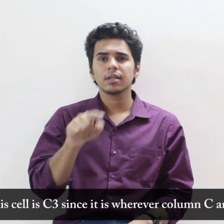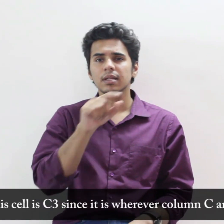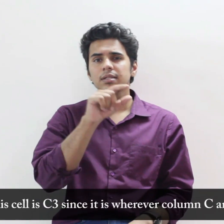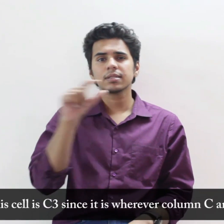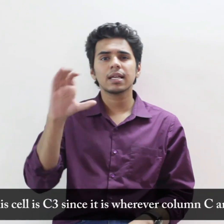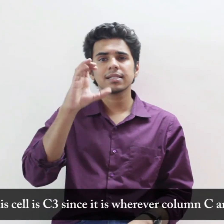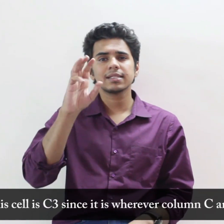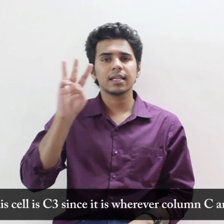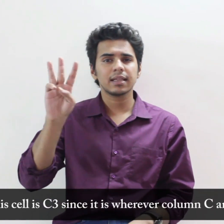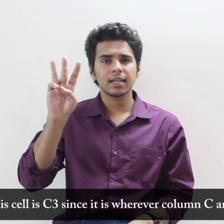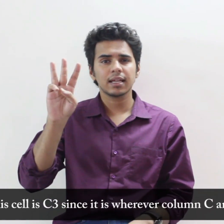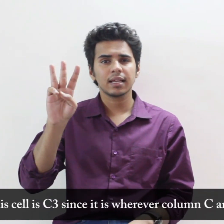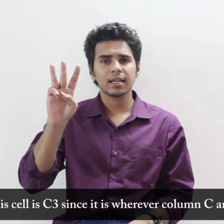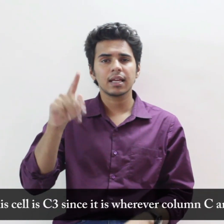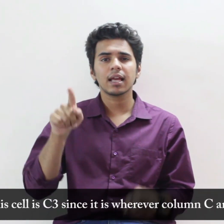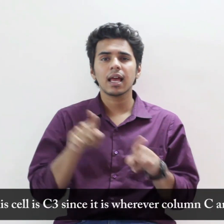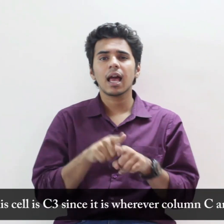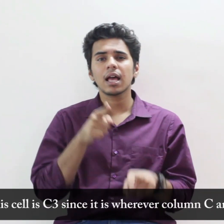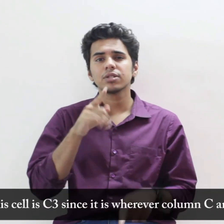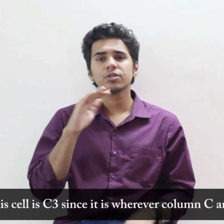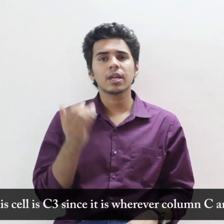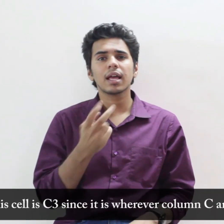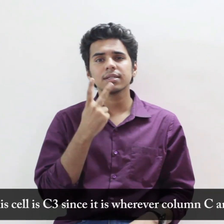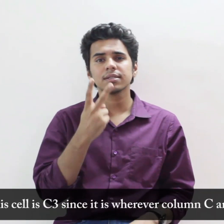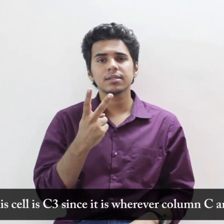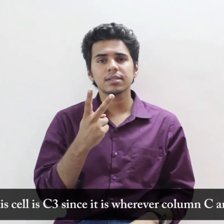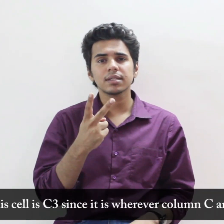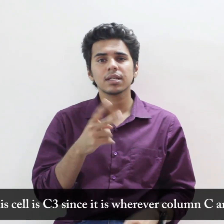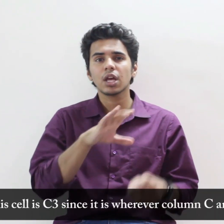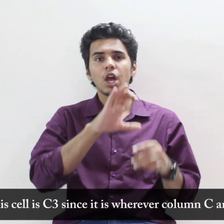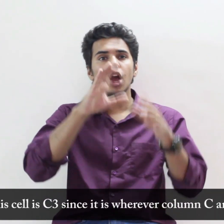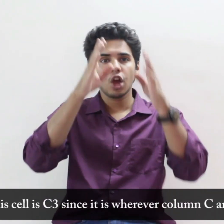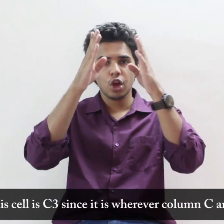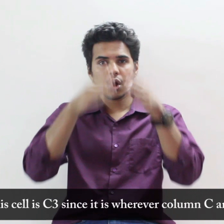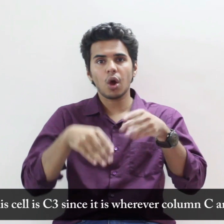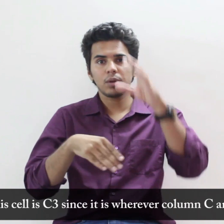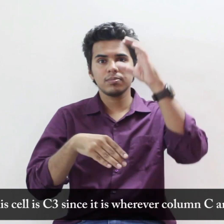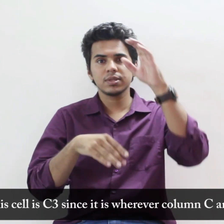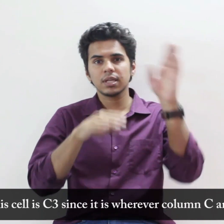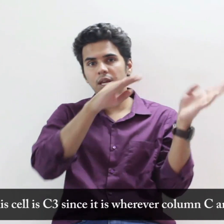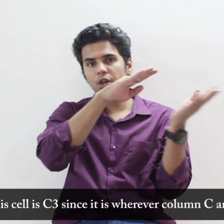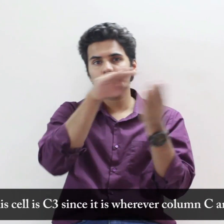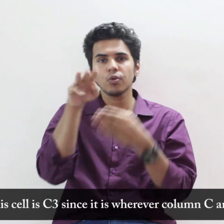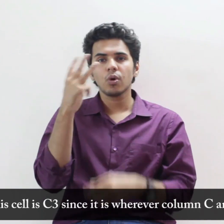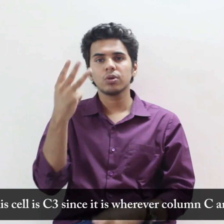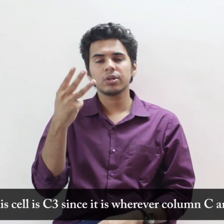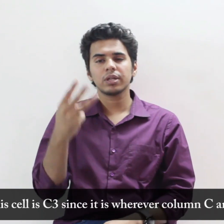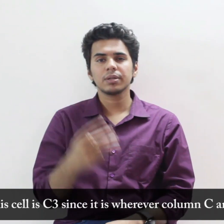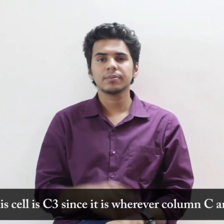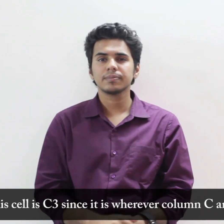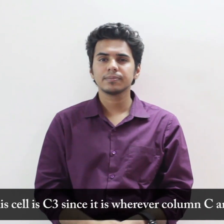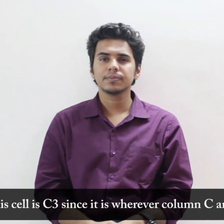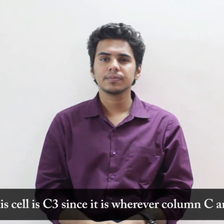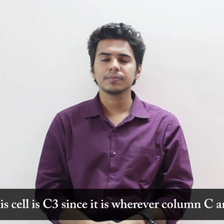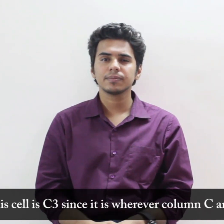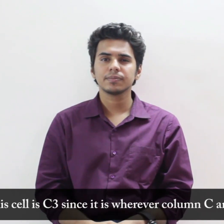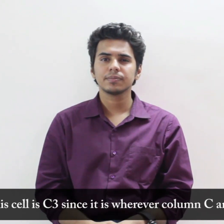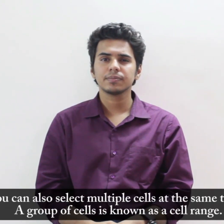example, this cell is C3 since it is wherever column C and row 3 intersects. You can also